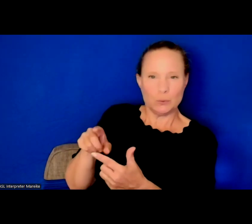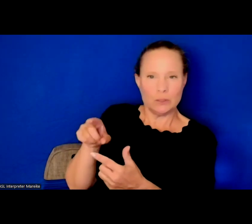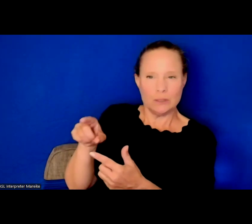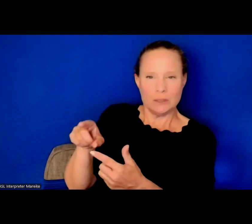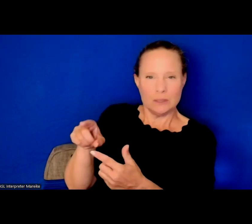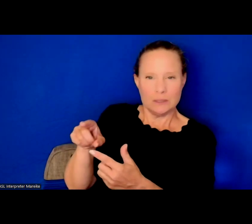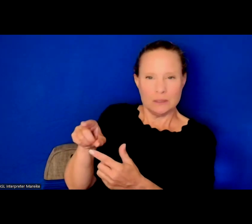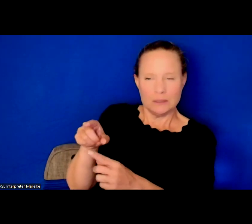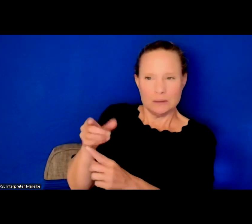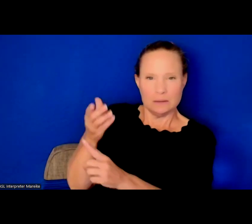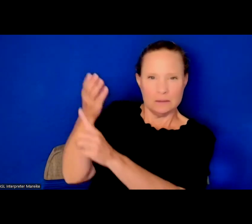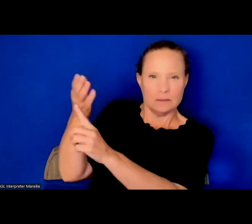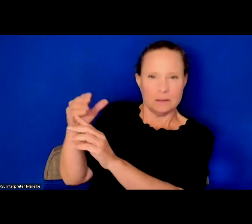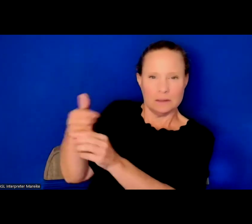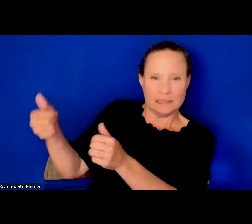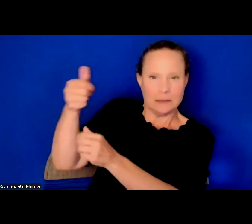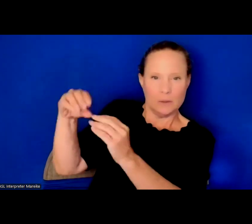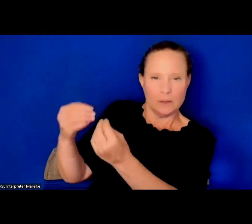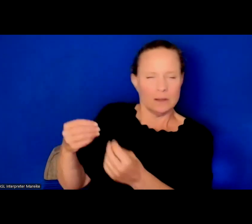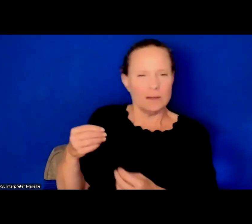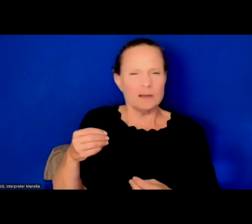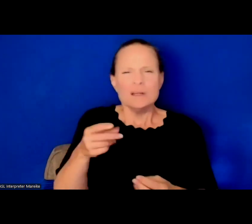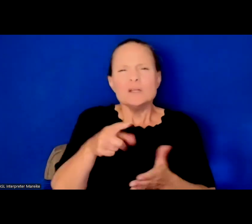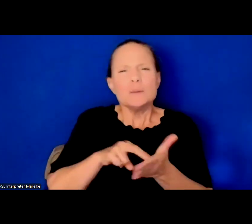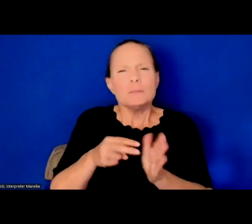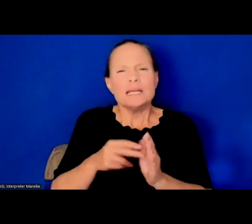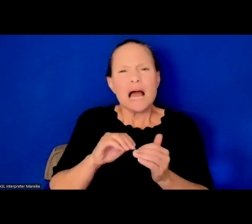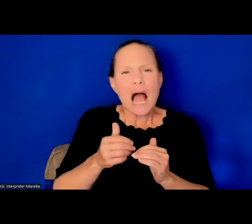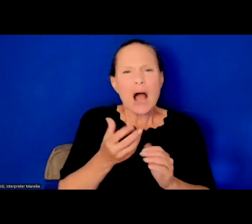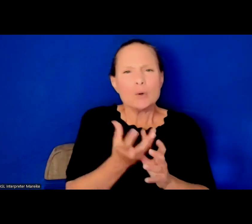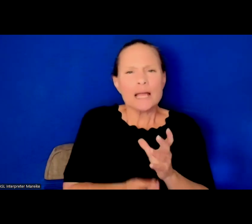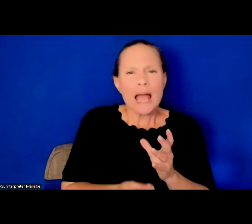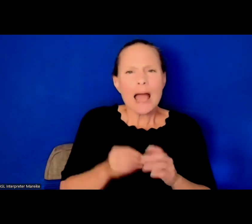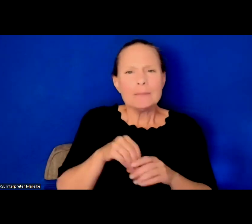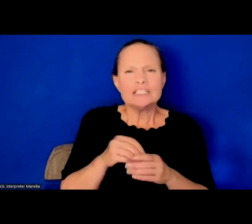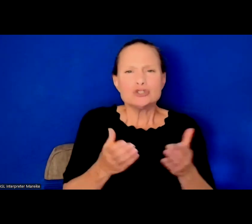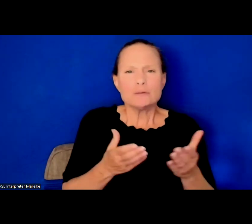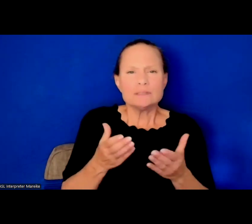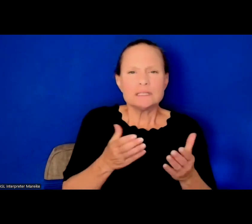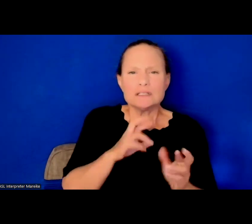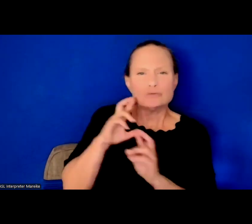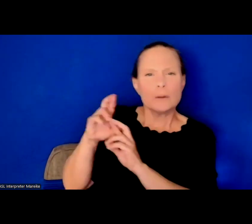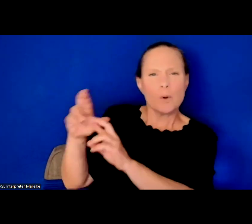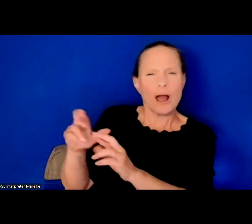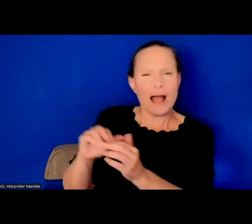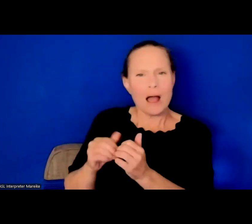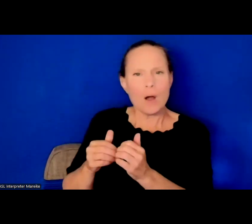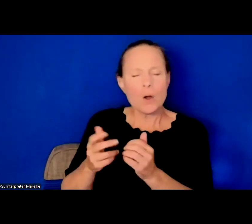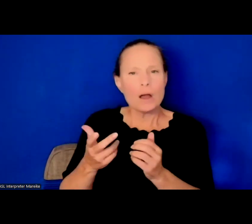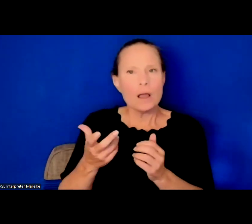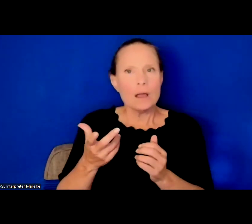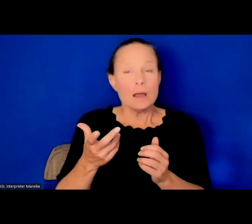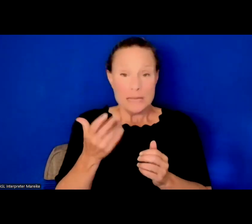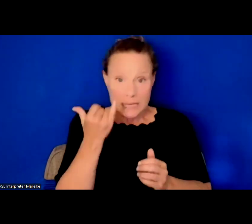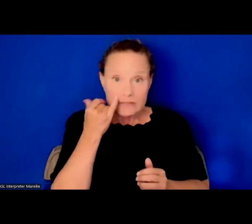I'm not sure what you mean by that. A gap in services get reported. I think that's if